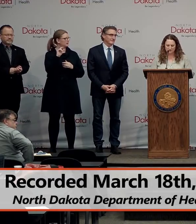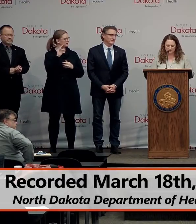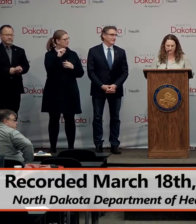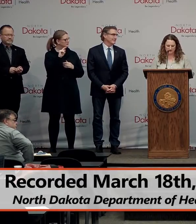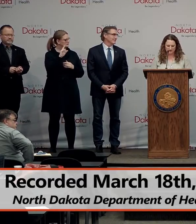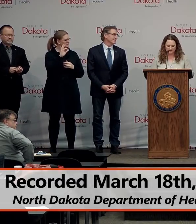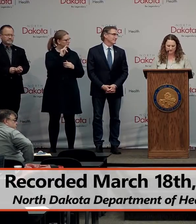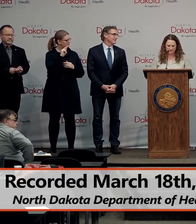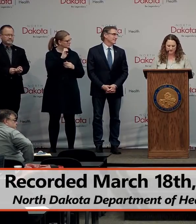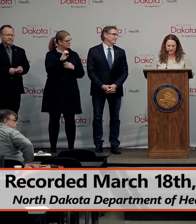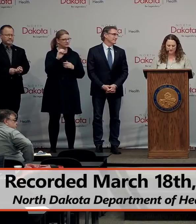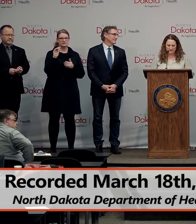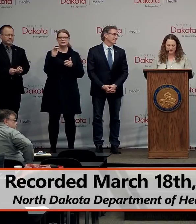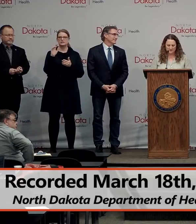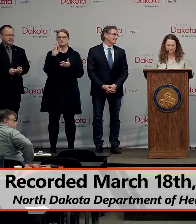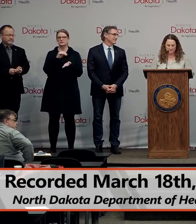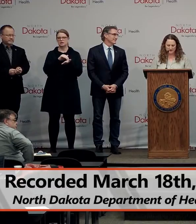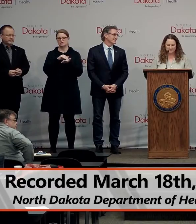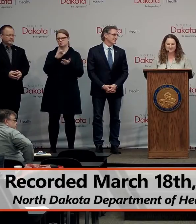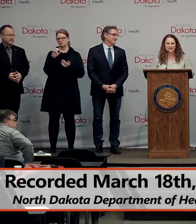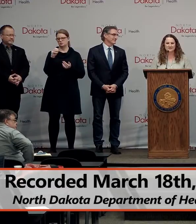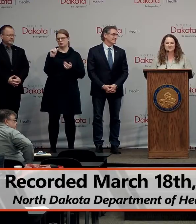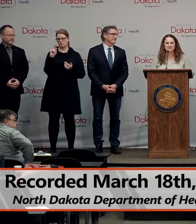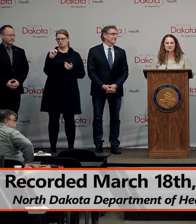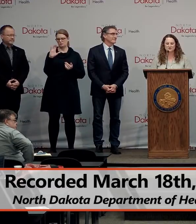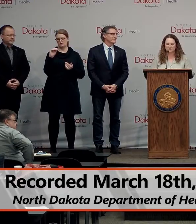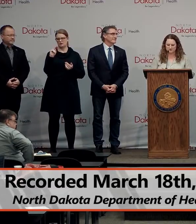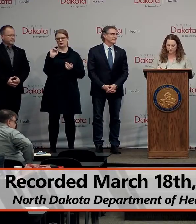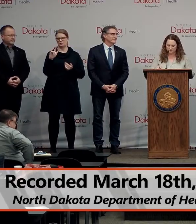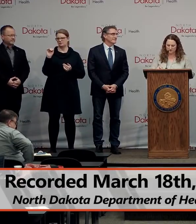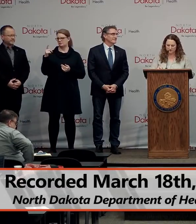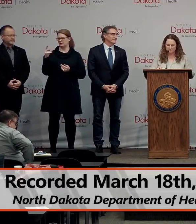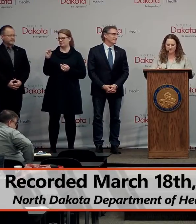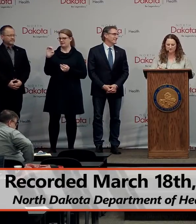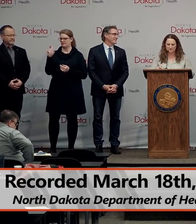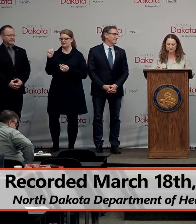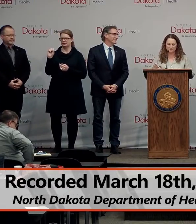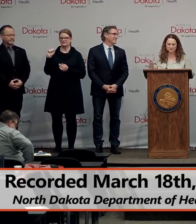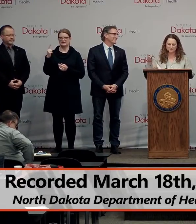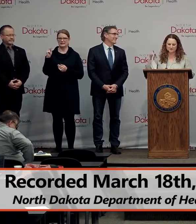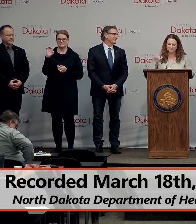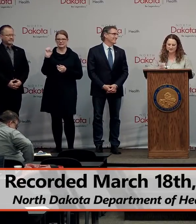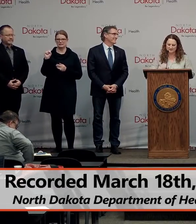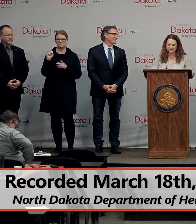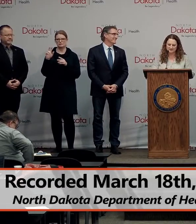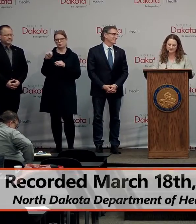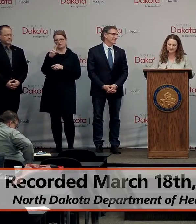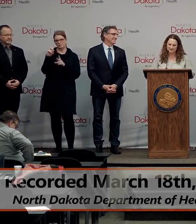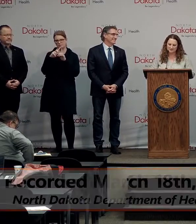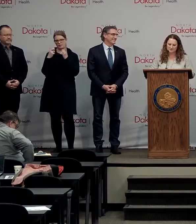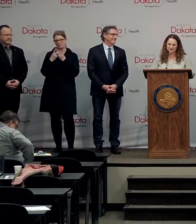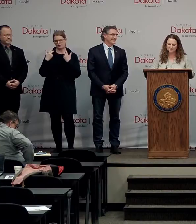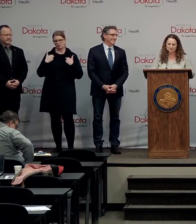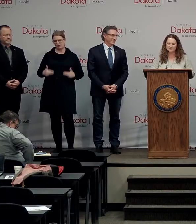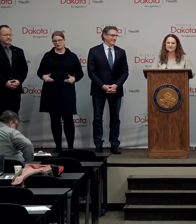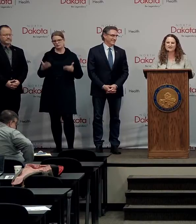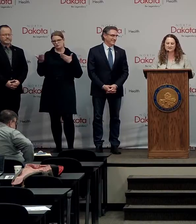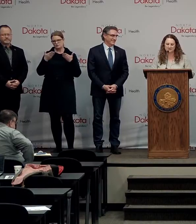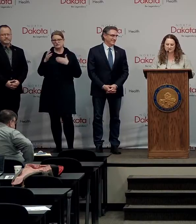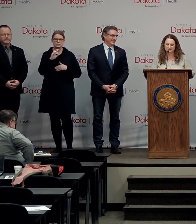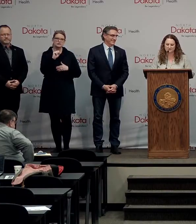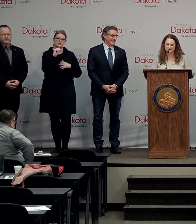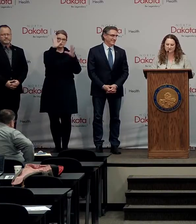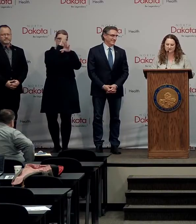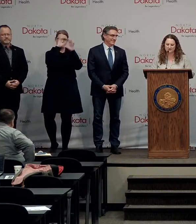Dr. Joan, Connell, we have Pamela Sagness with the North Dakota Department of Human Services, we have